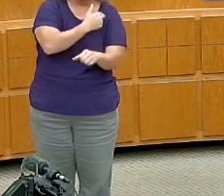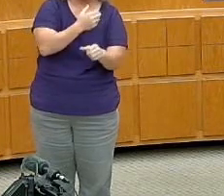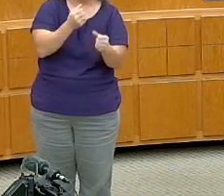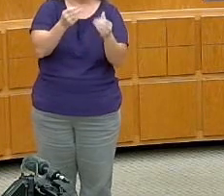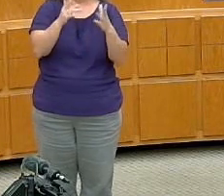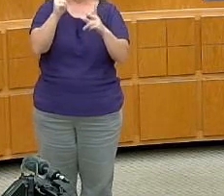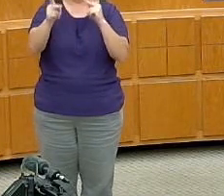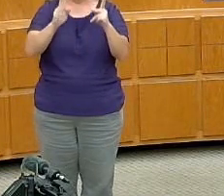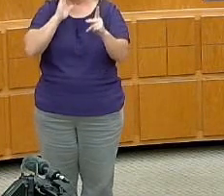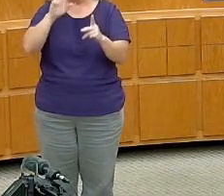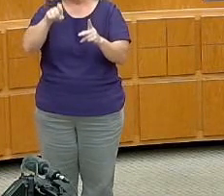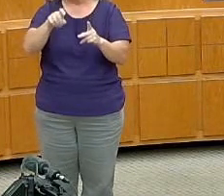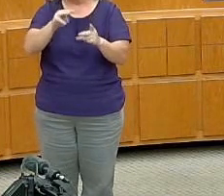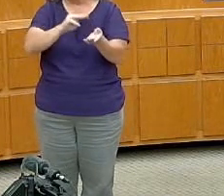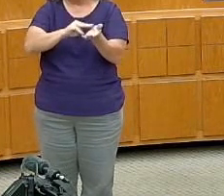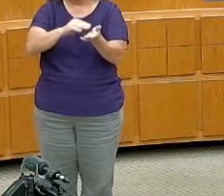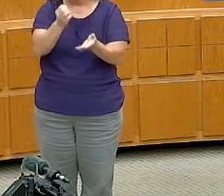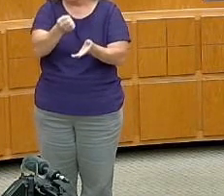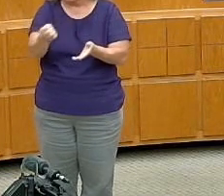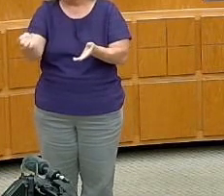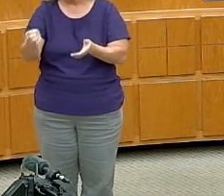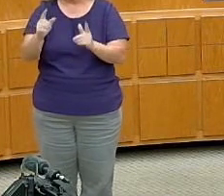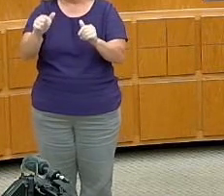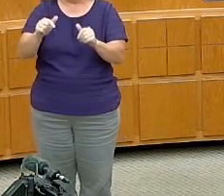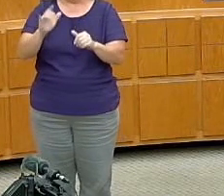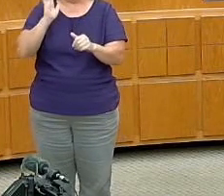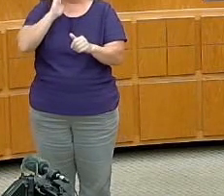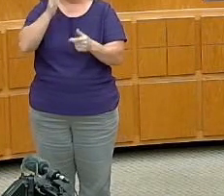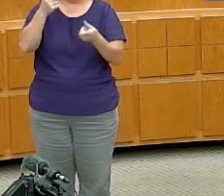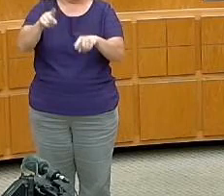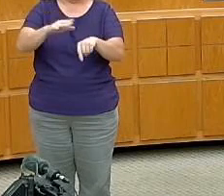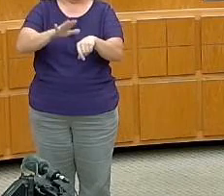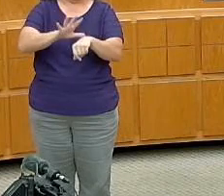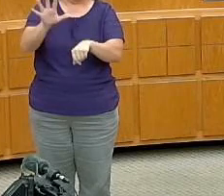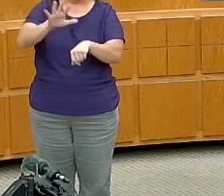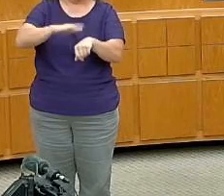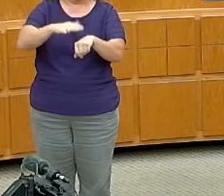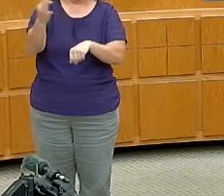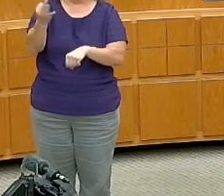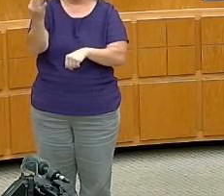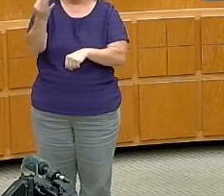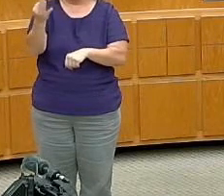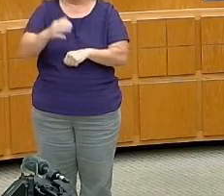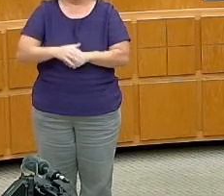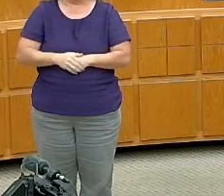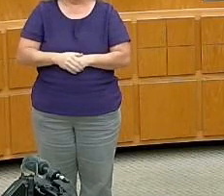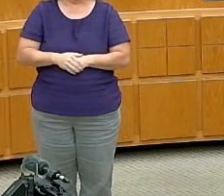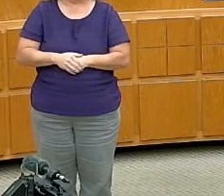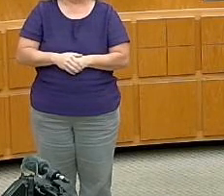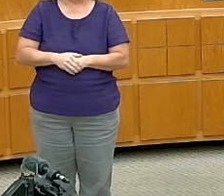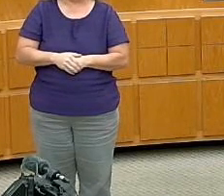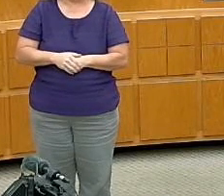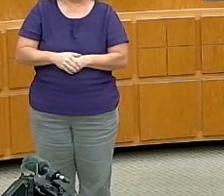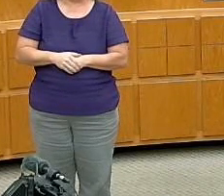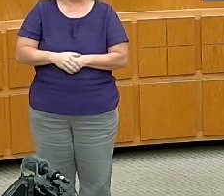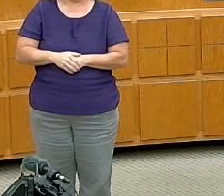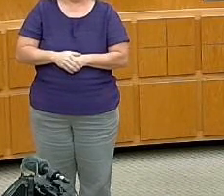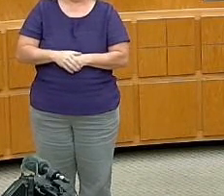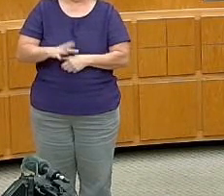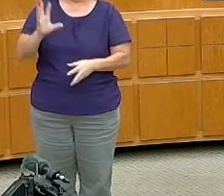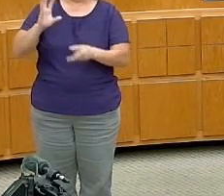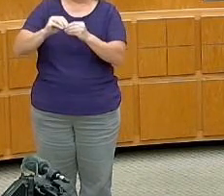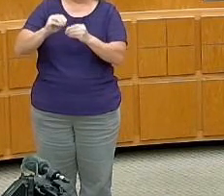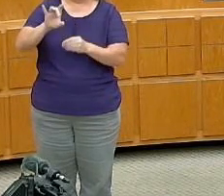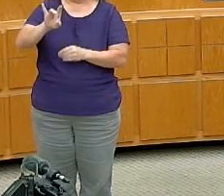needing medical equipment. So 5 o'clock on Friday, that'll be a great update from them. So 83 total cases for Nueces County. That